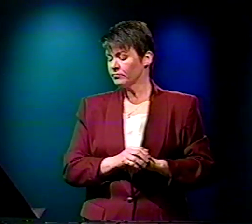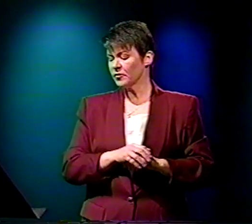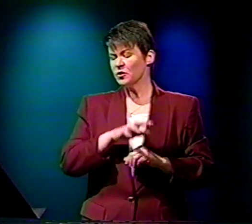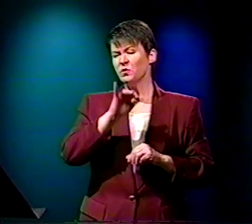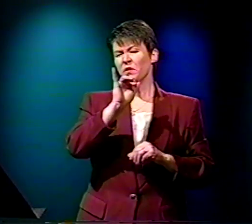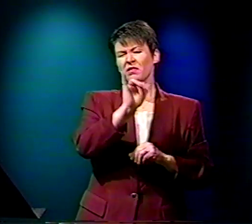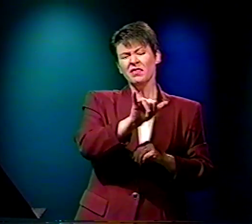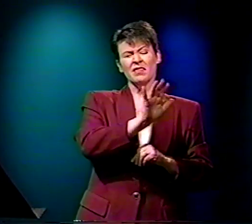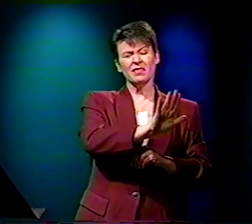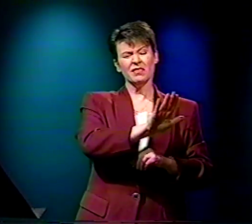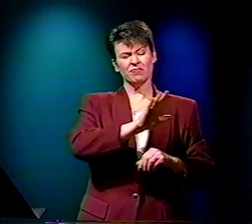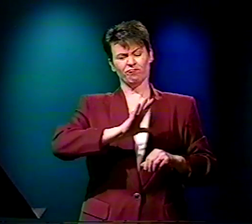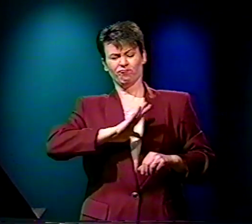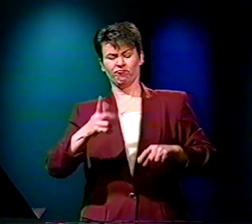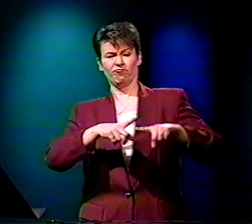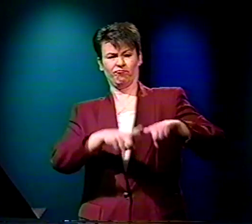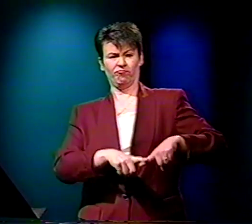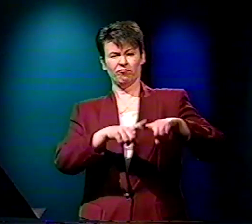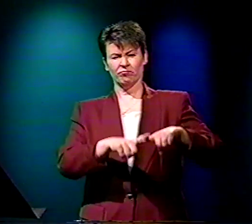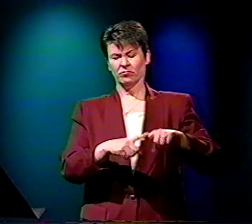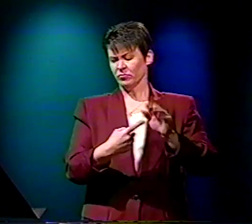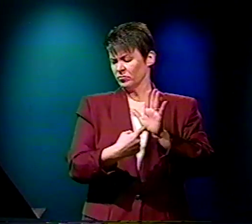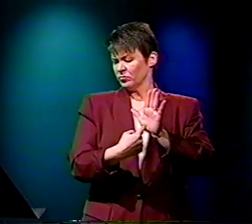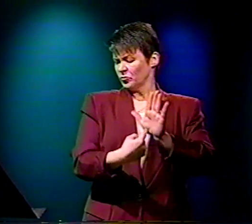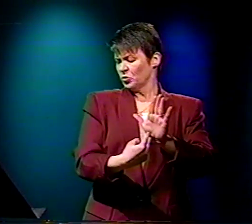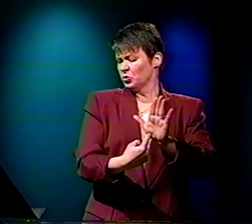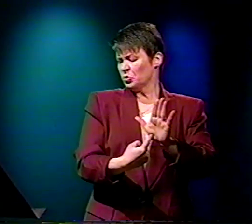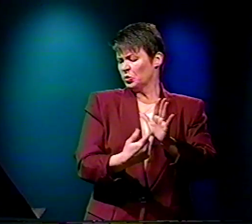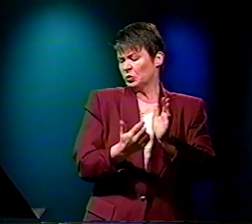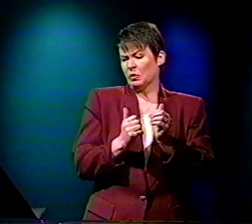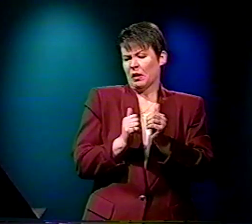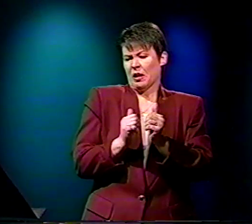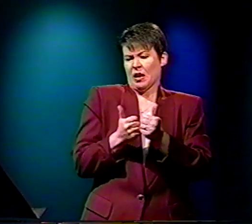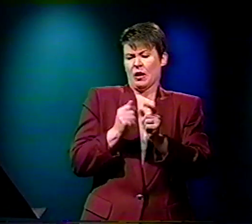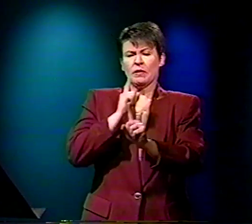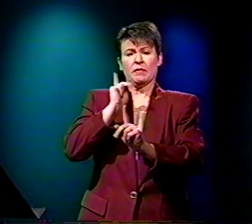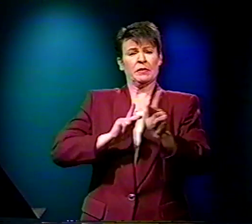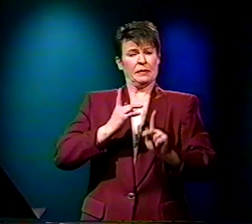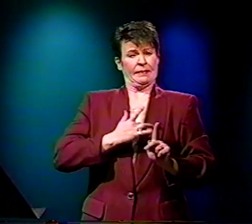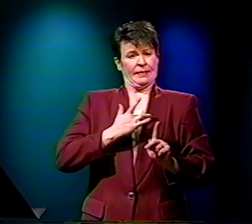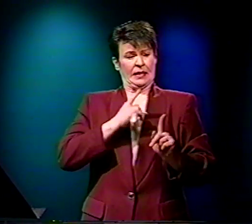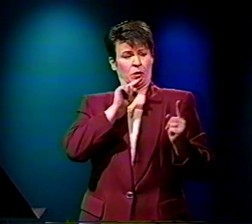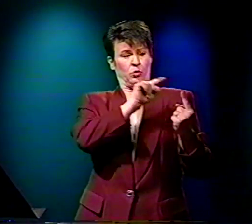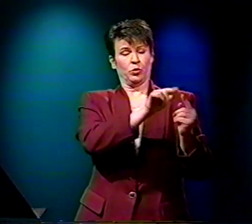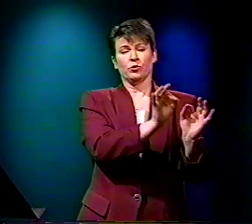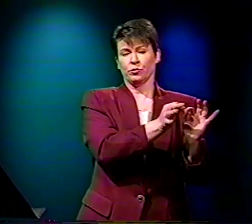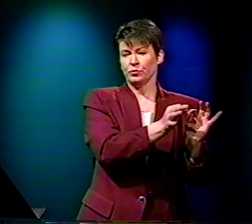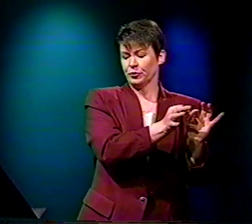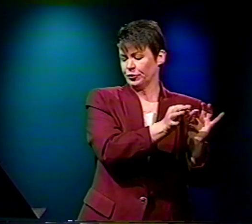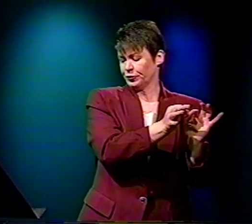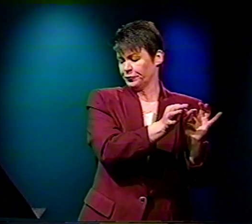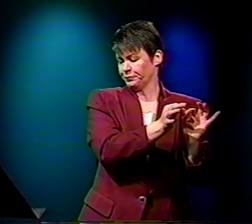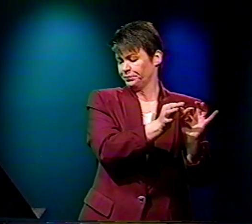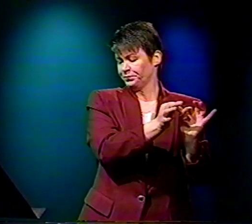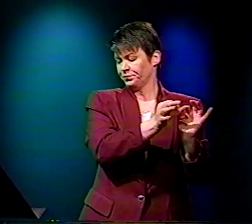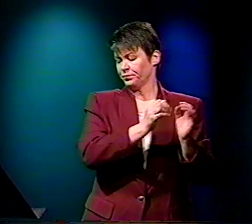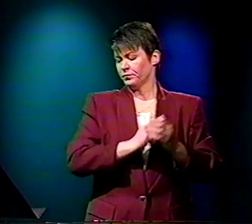hostile dependency as a way to address these feelings. Hostile dependency really reflects how deaf